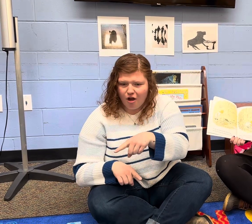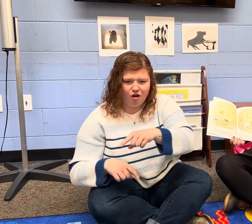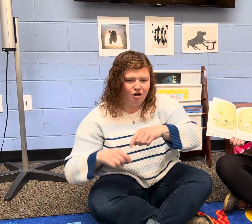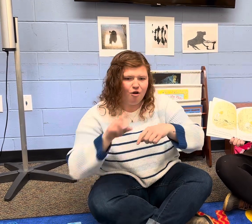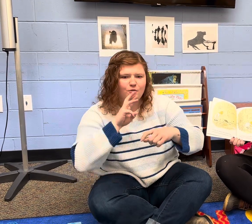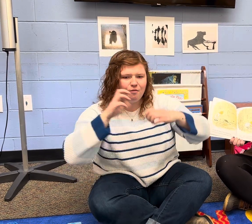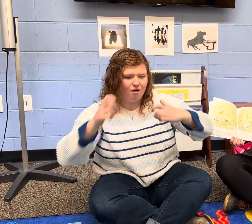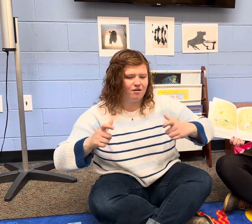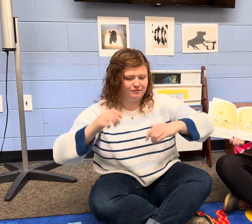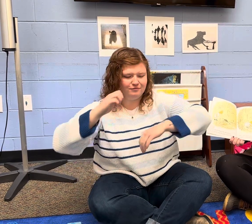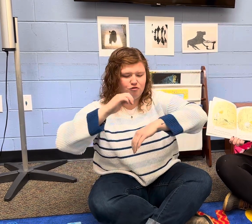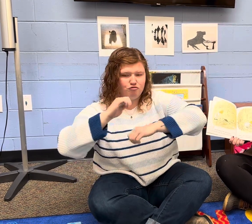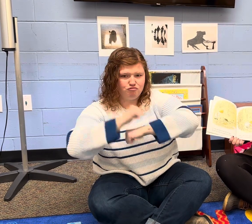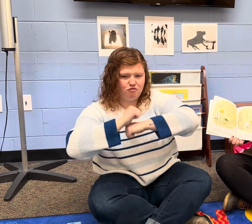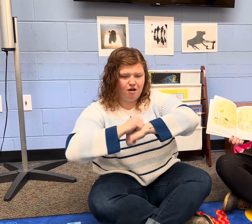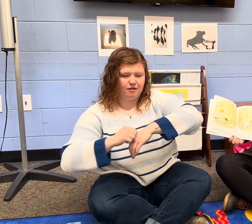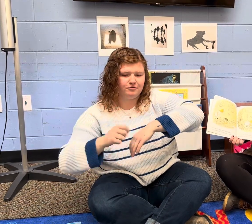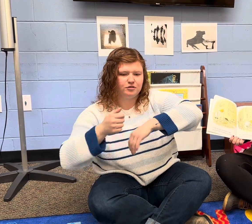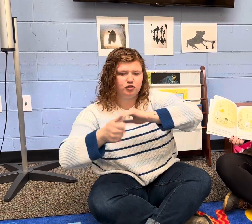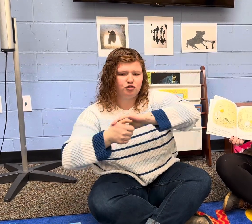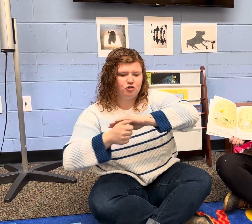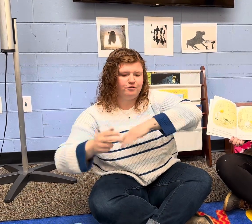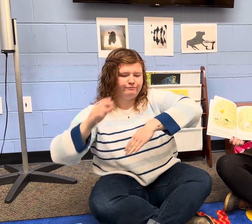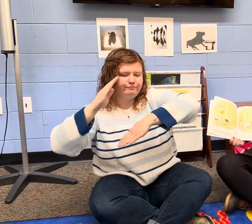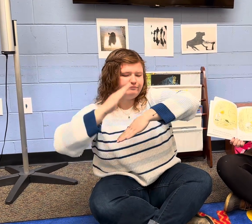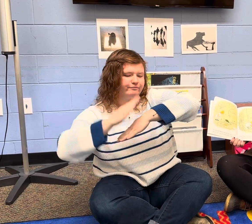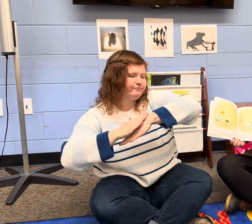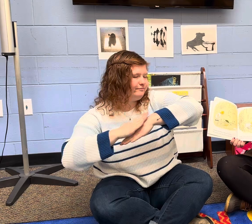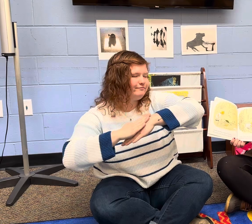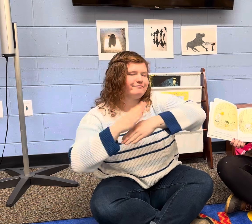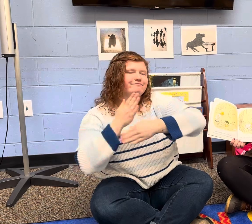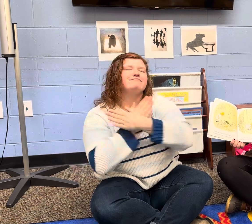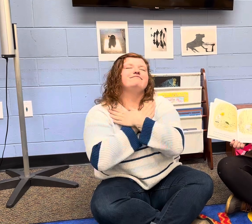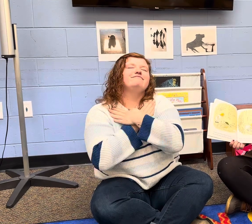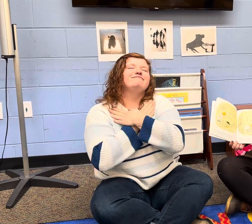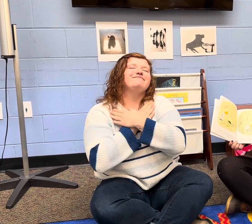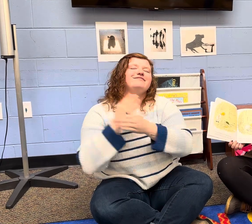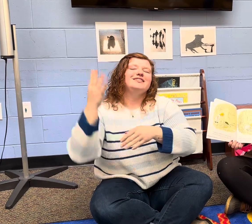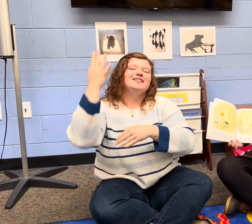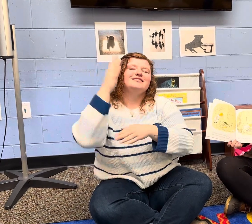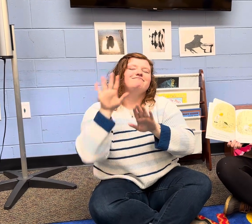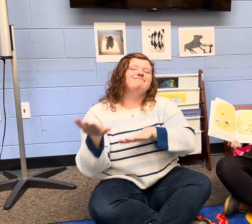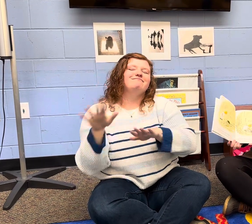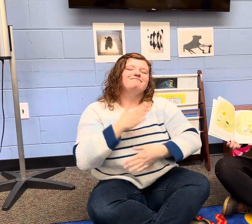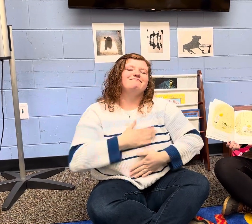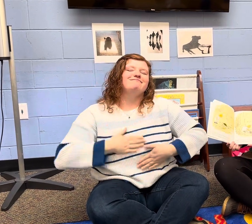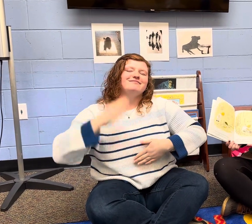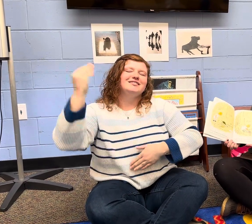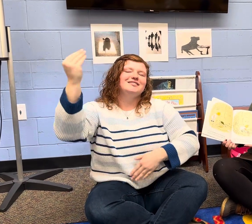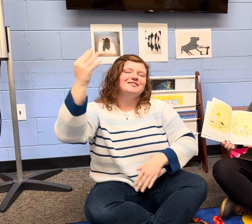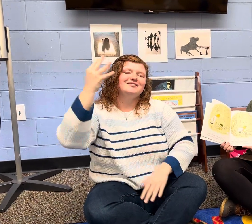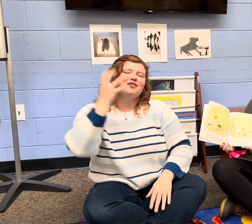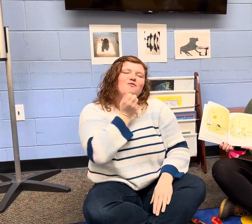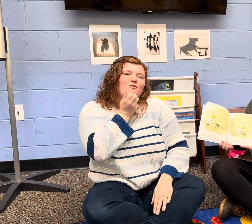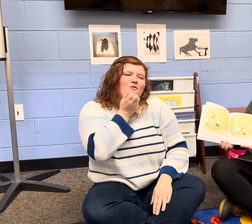A turtle was sitting on the end of a log, and he was just sitting still and getting warm